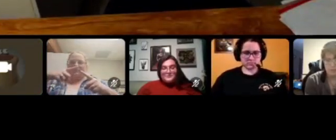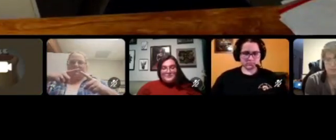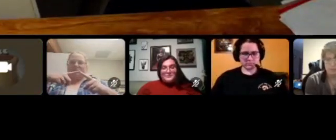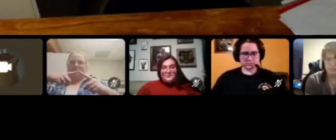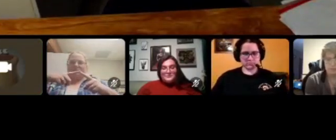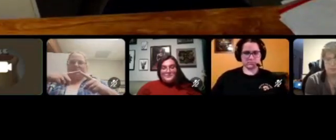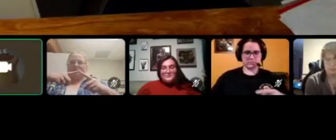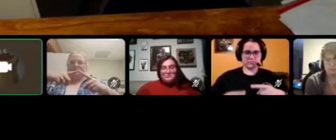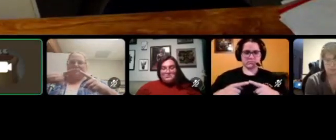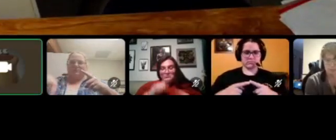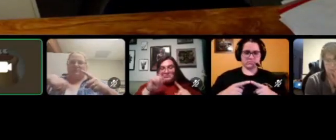Does that make sense?